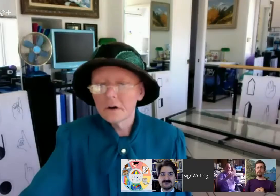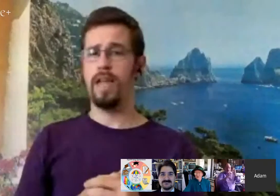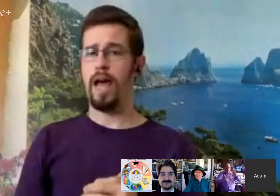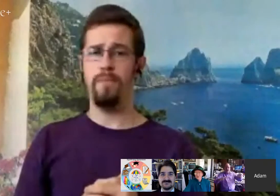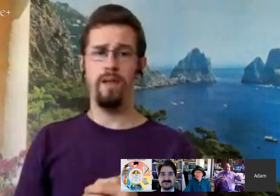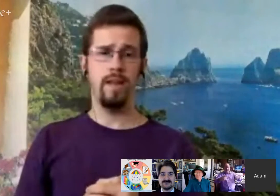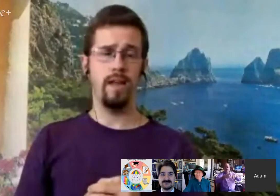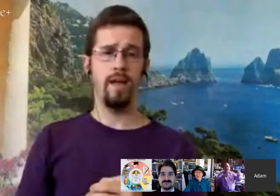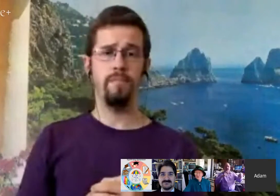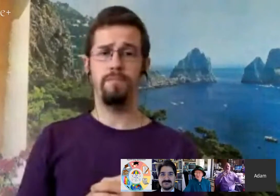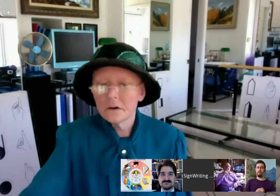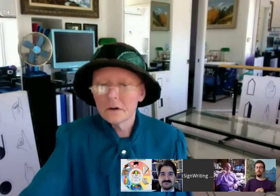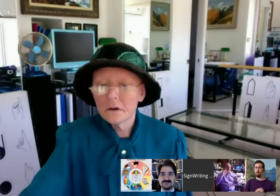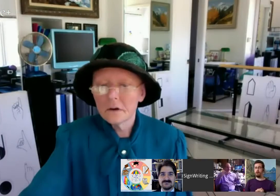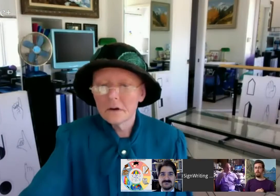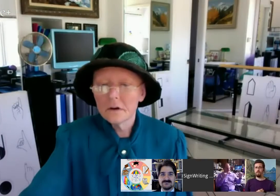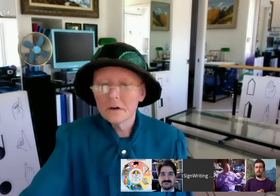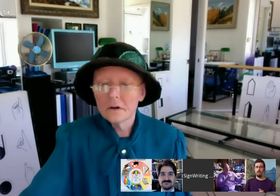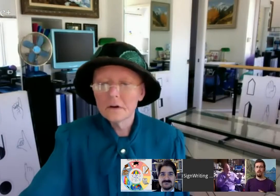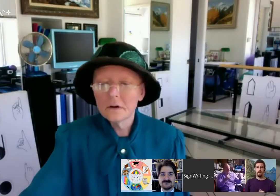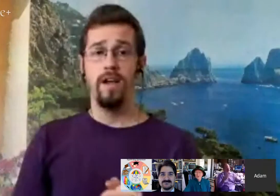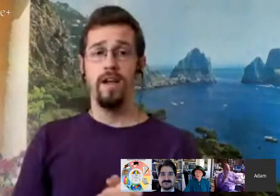wasn't willing, happy